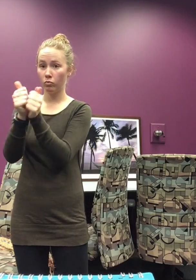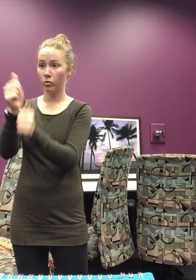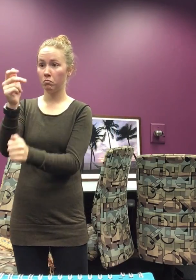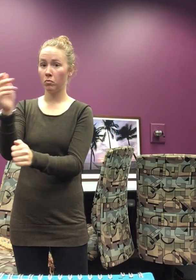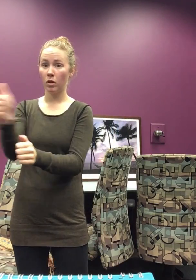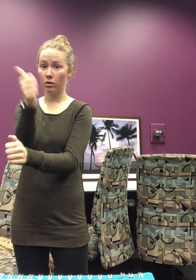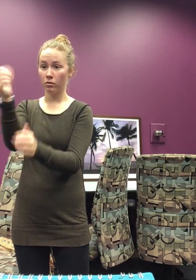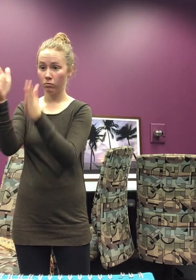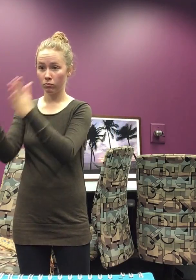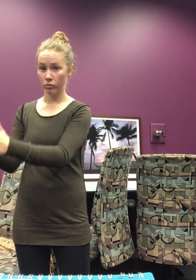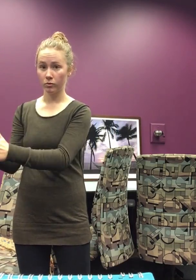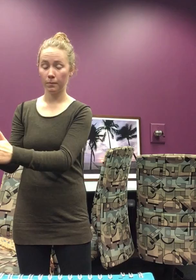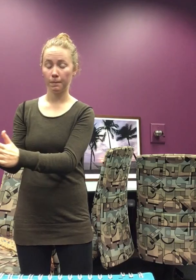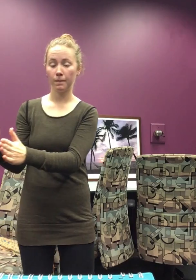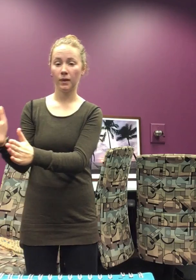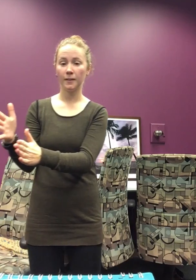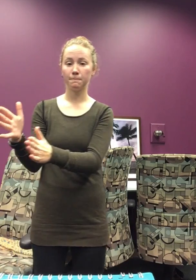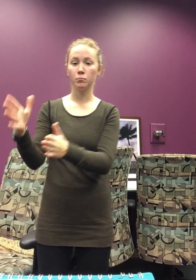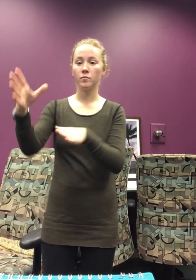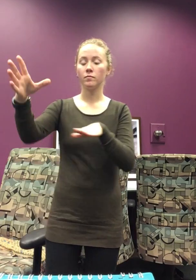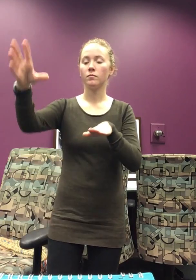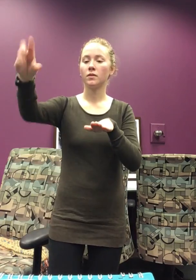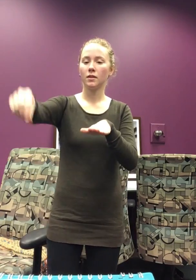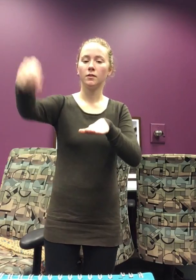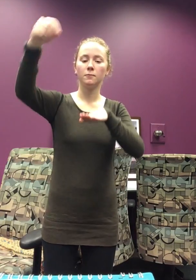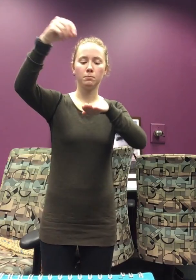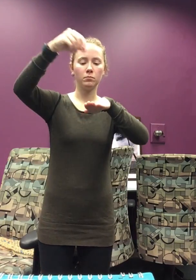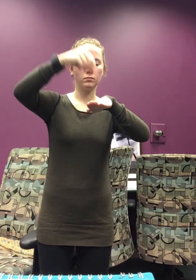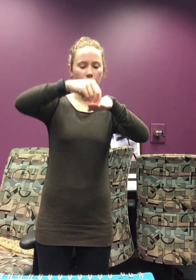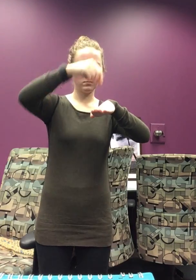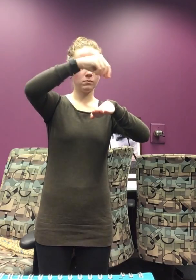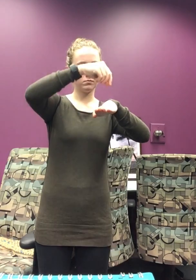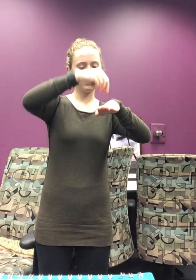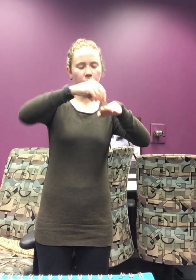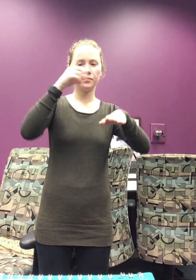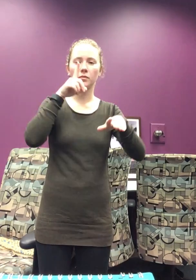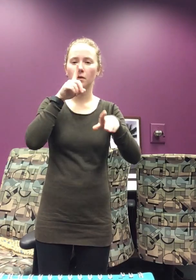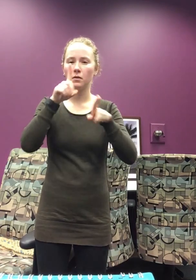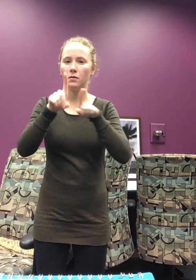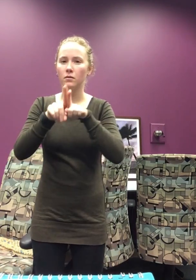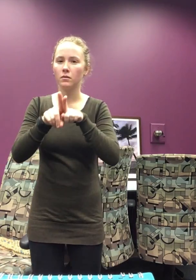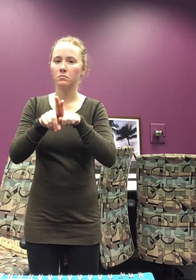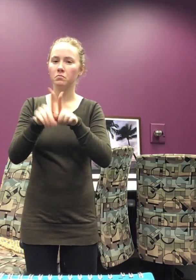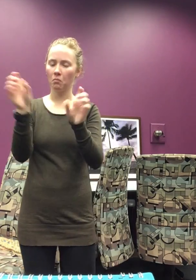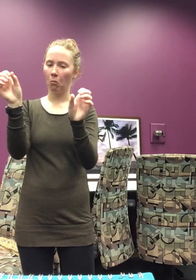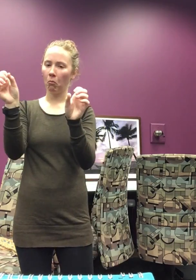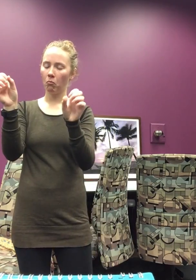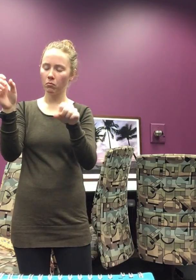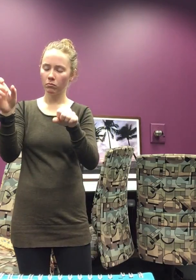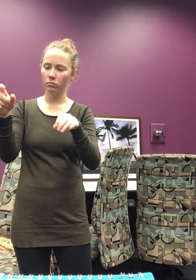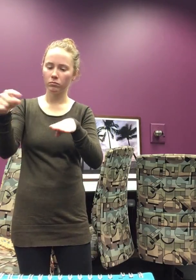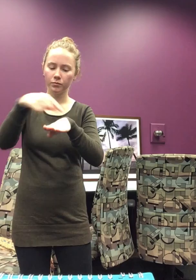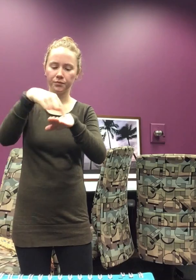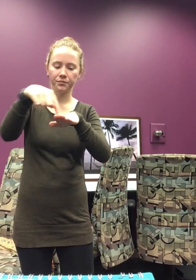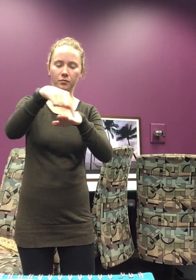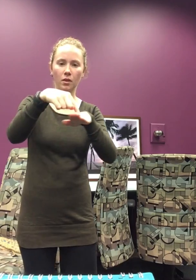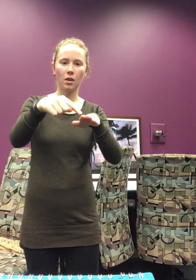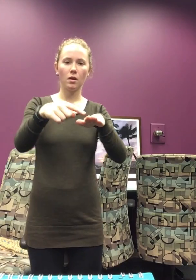the solutions and then putting them on the different areas of our tongue. Notice that you can taste it all over your tongue, but notice where you can taste